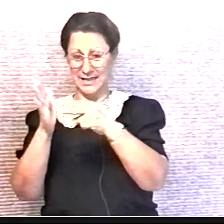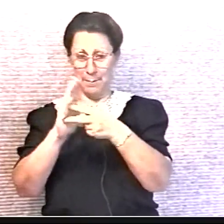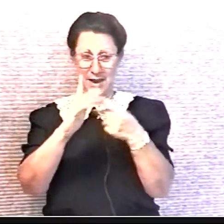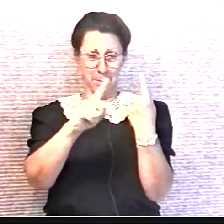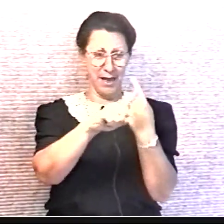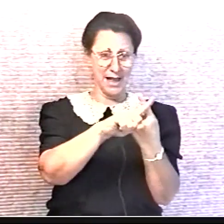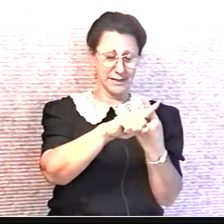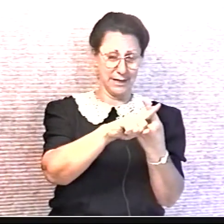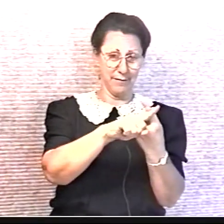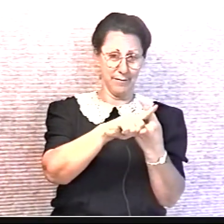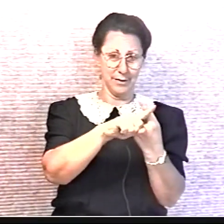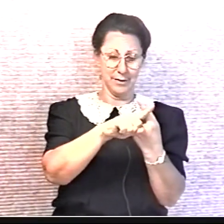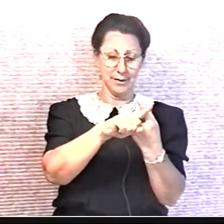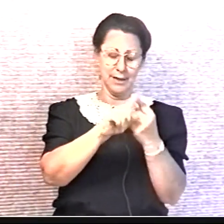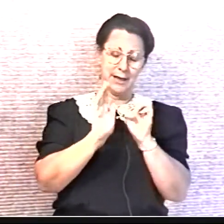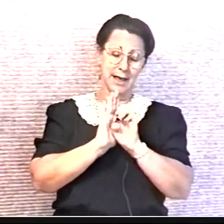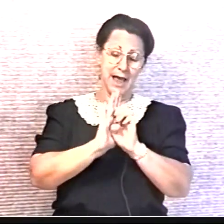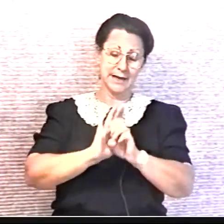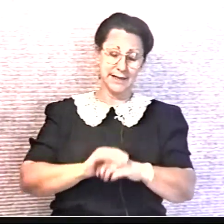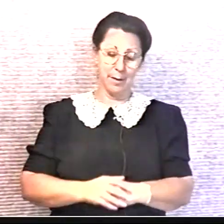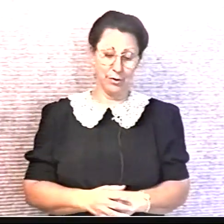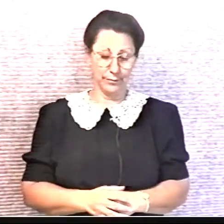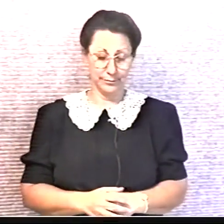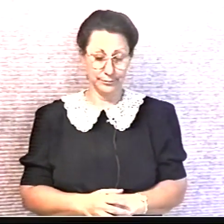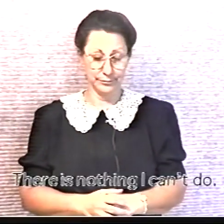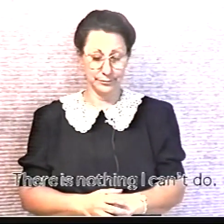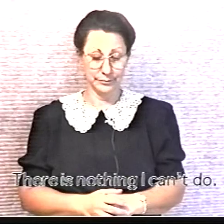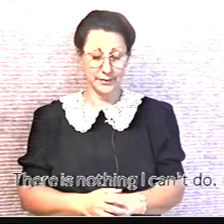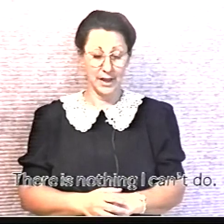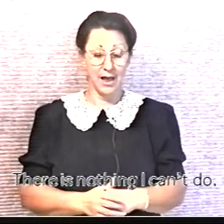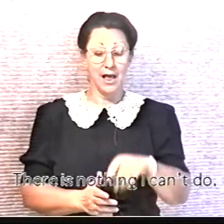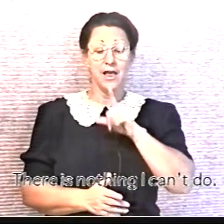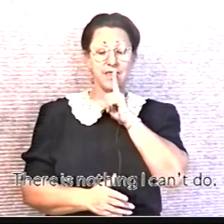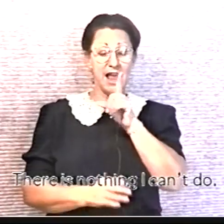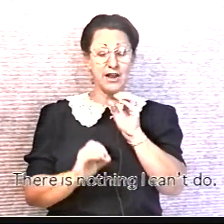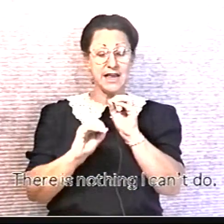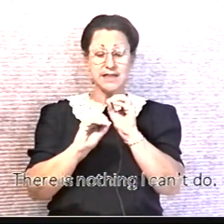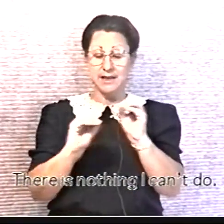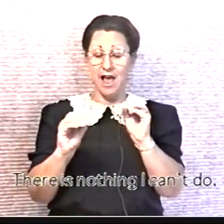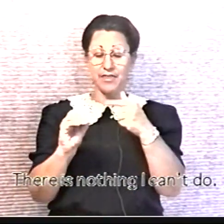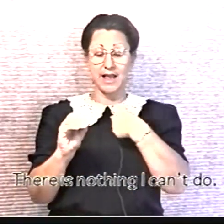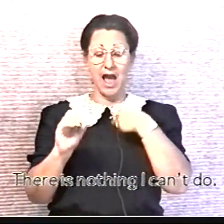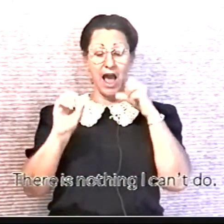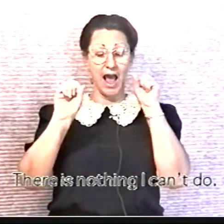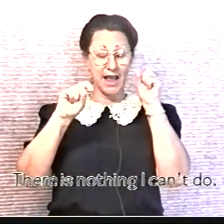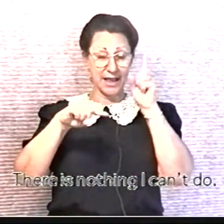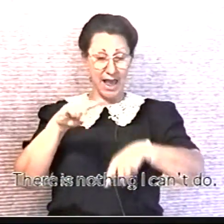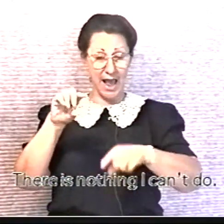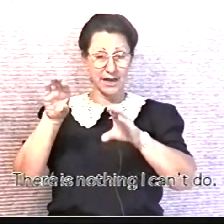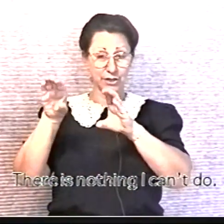mean positive. Example, there is nothing I can't